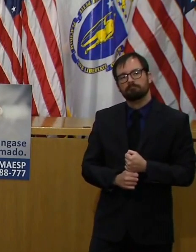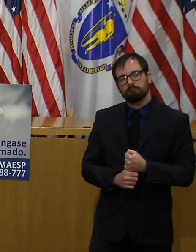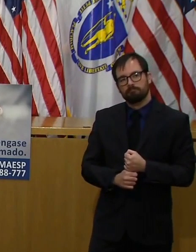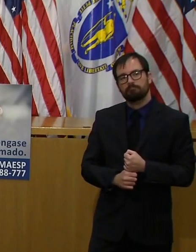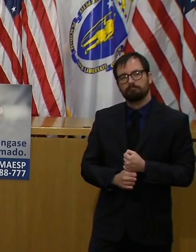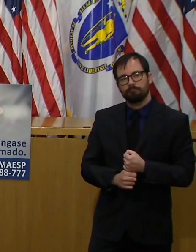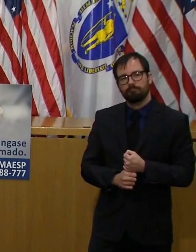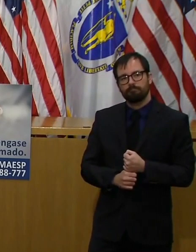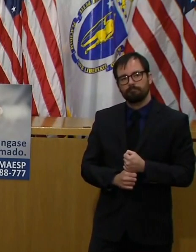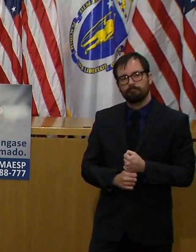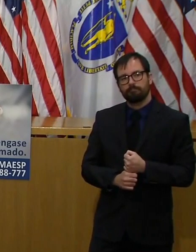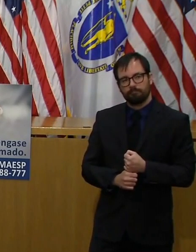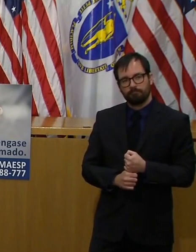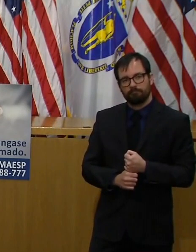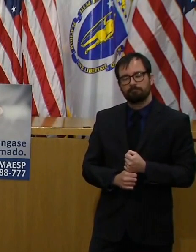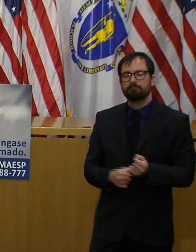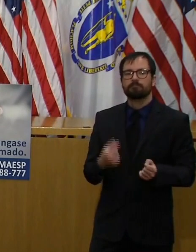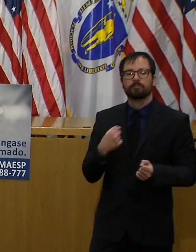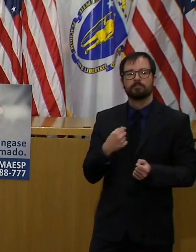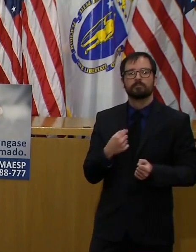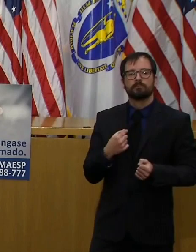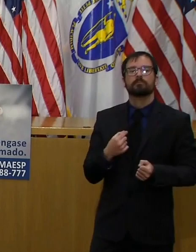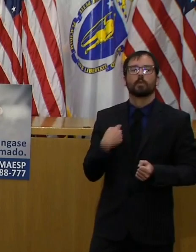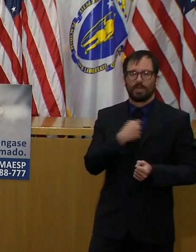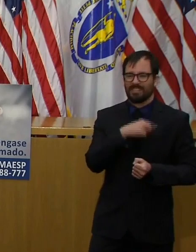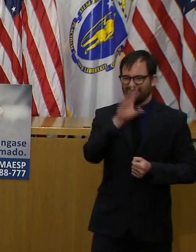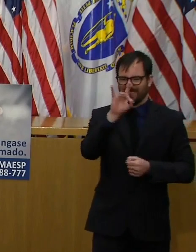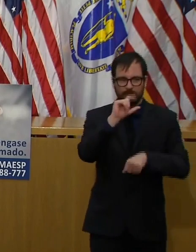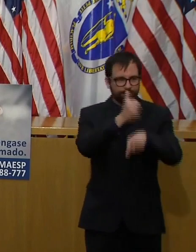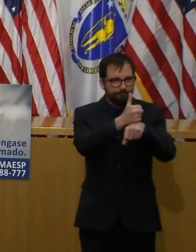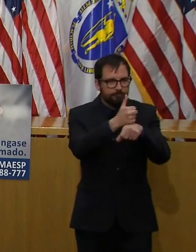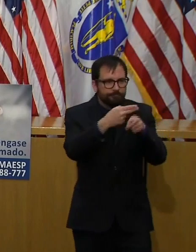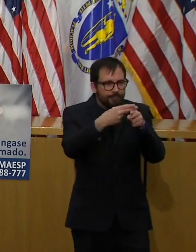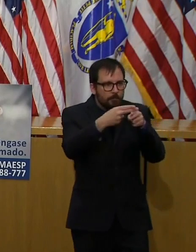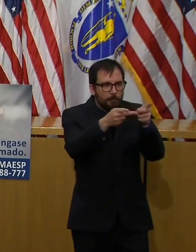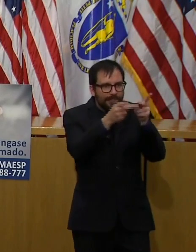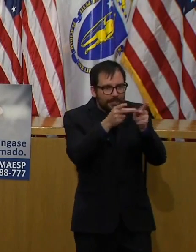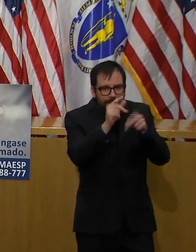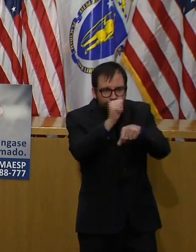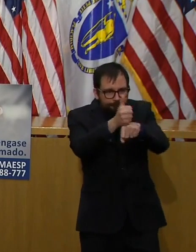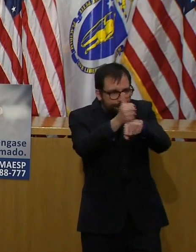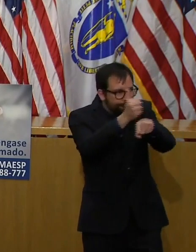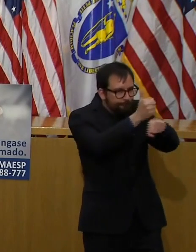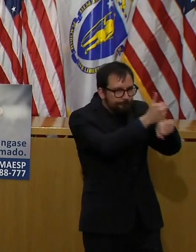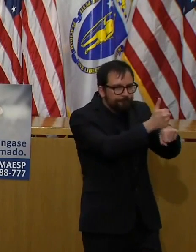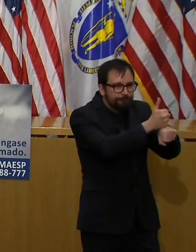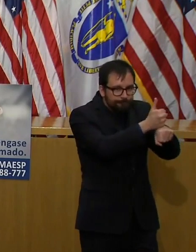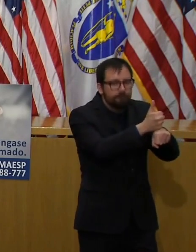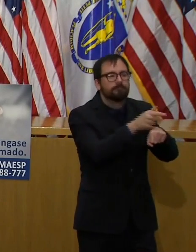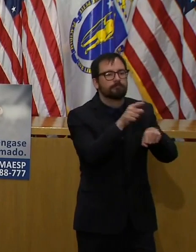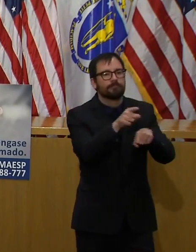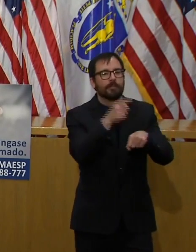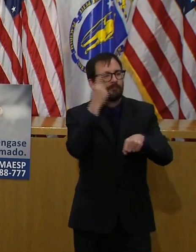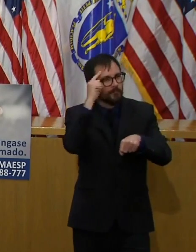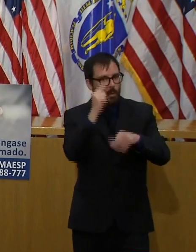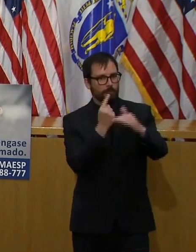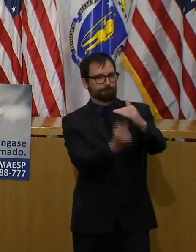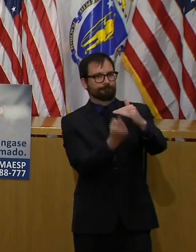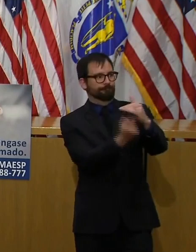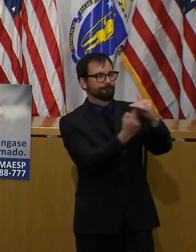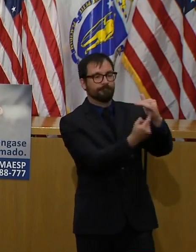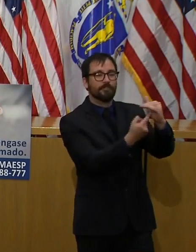deal with both COVID positive, homeless, and unsheltered individuals, as well as the work we did